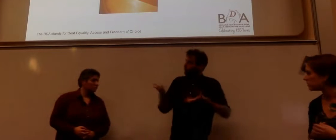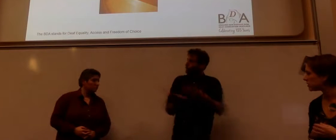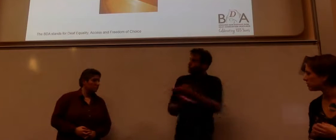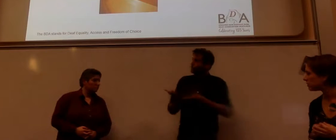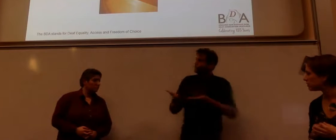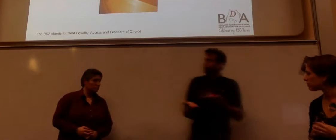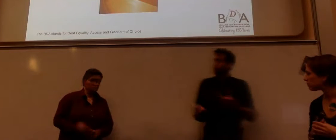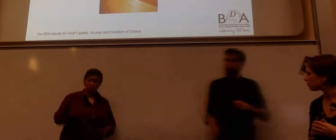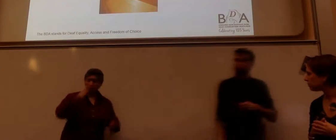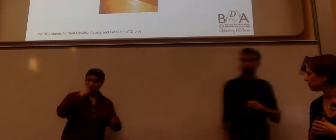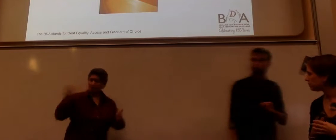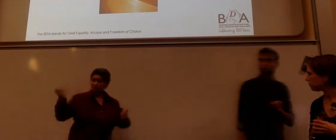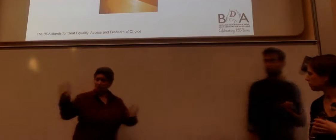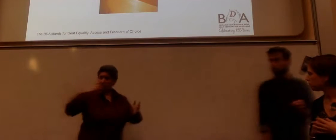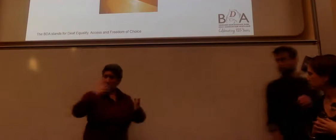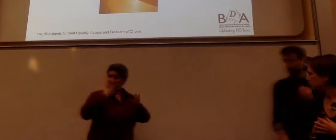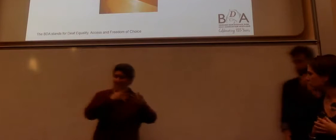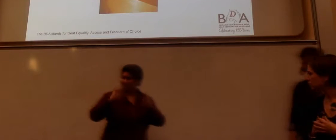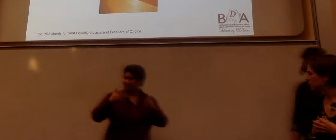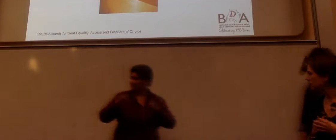it.